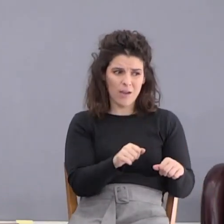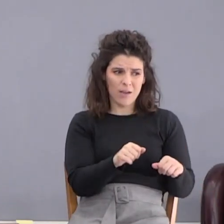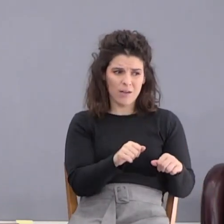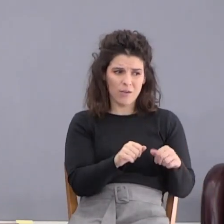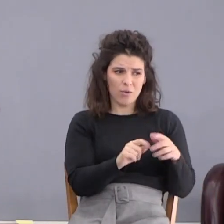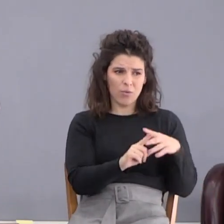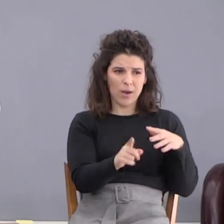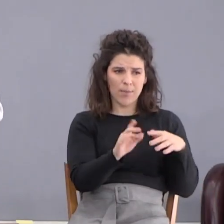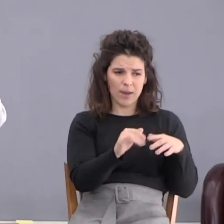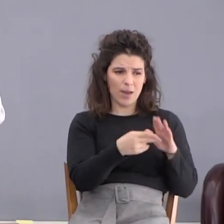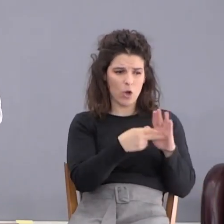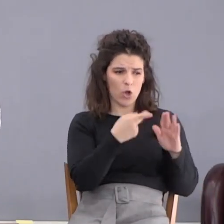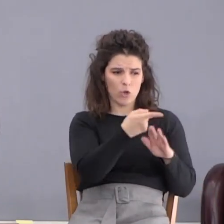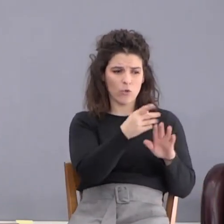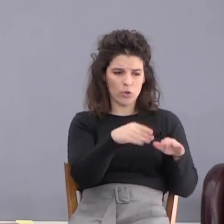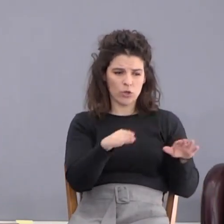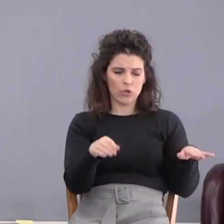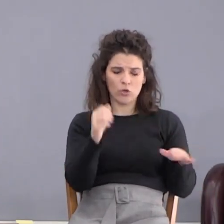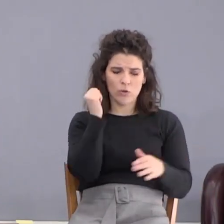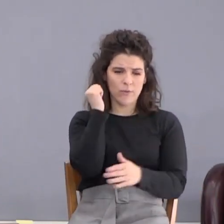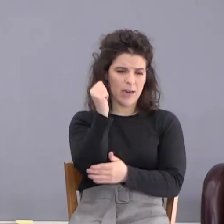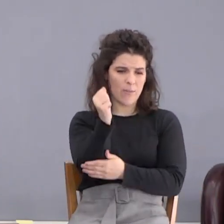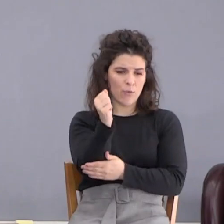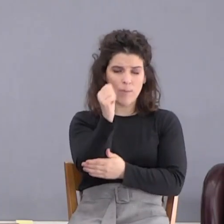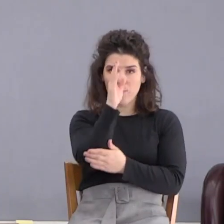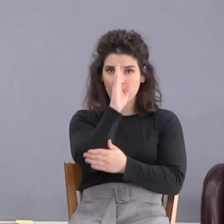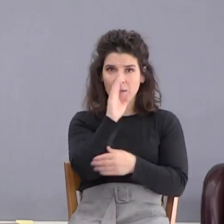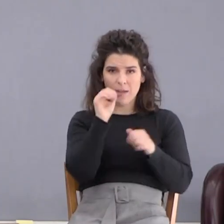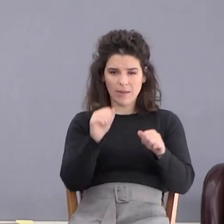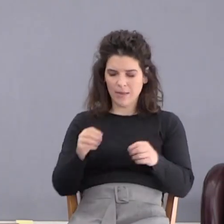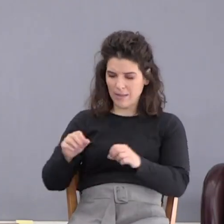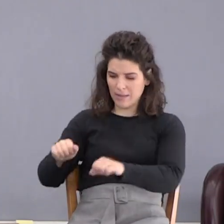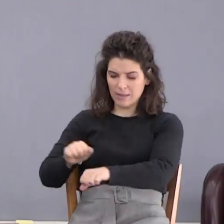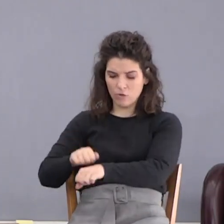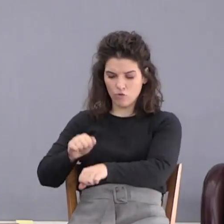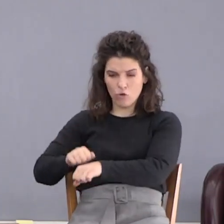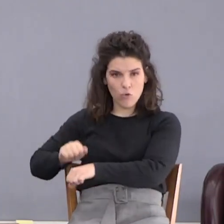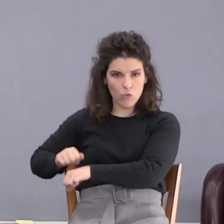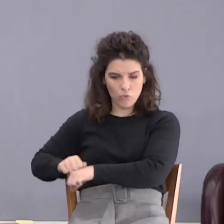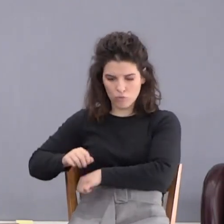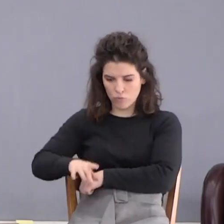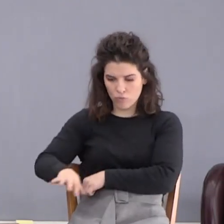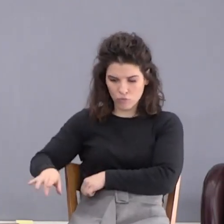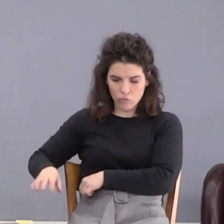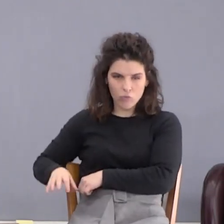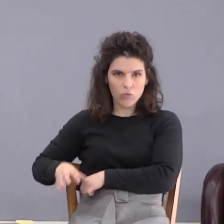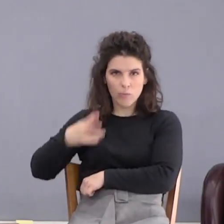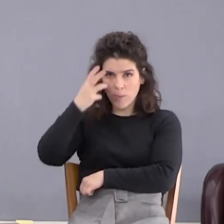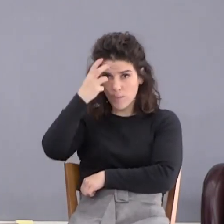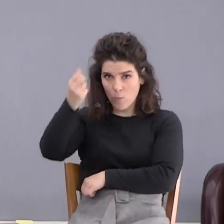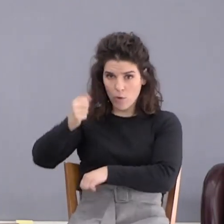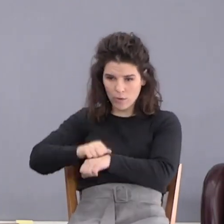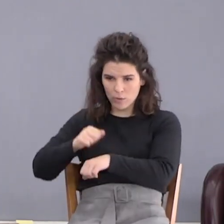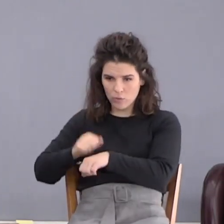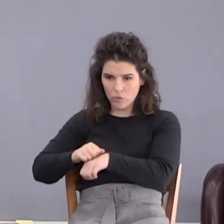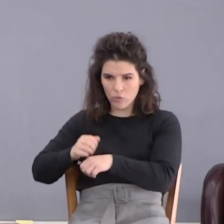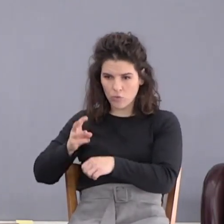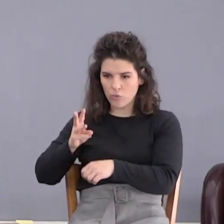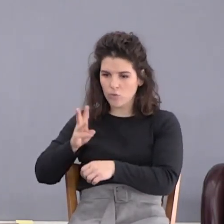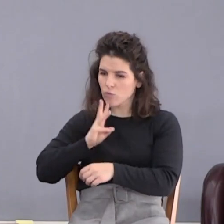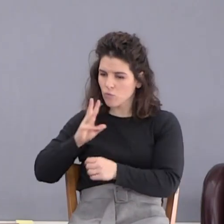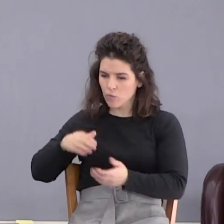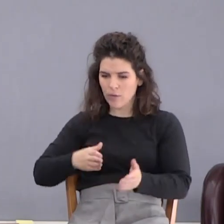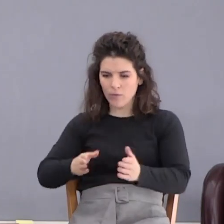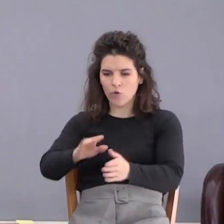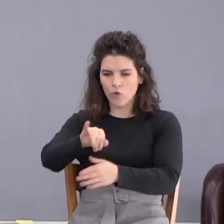by calling yourself the children of Abraham. God can take these stones, those memorial stones in the River Jordan. God can